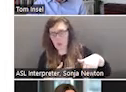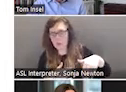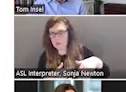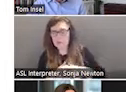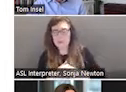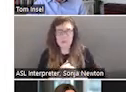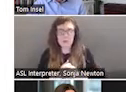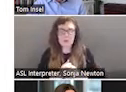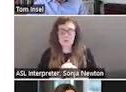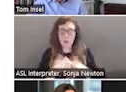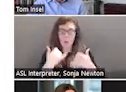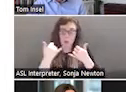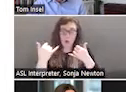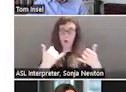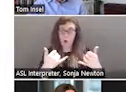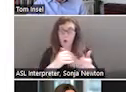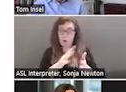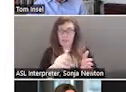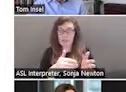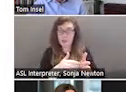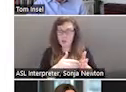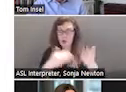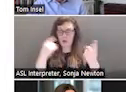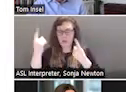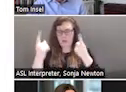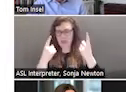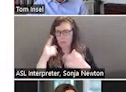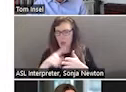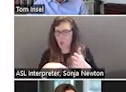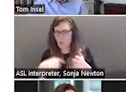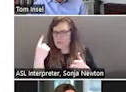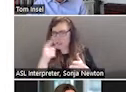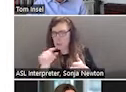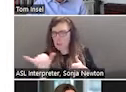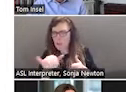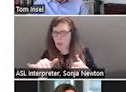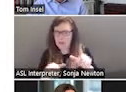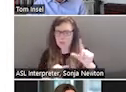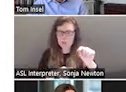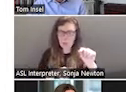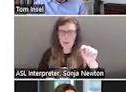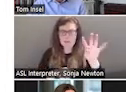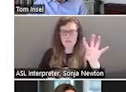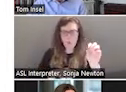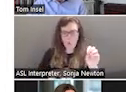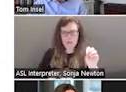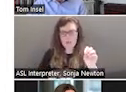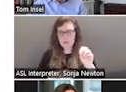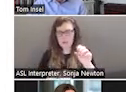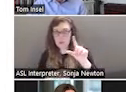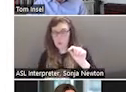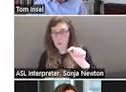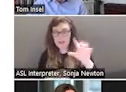call centers. You can think about what a call center is going to look like in 2040 or 2050. It's the question of whether we can get